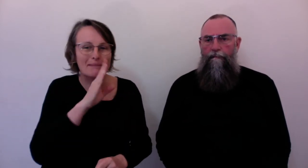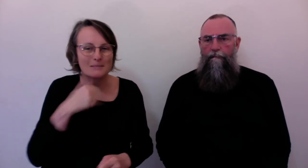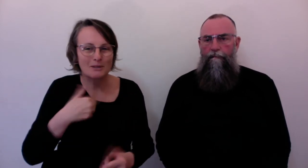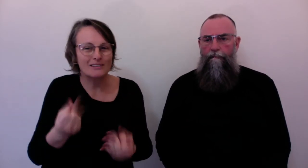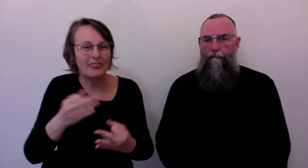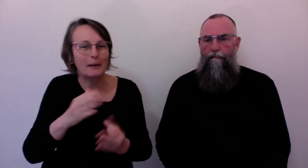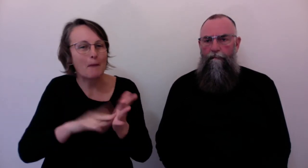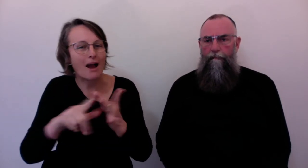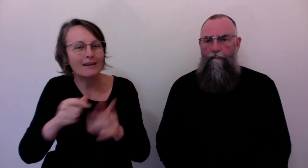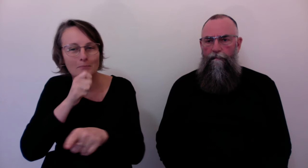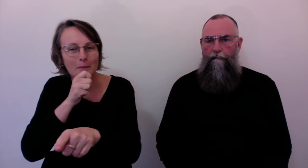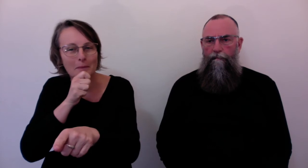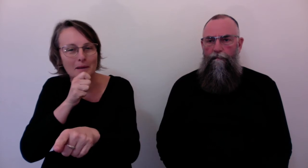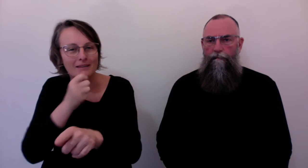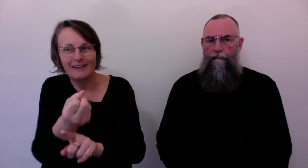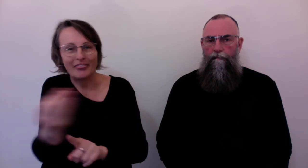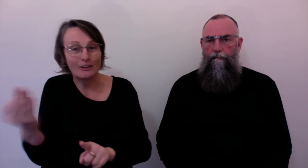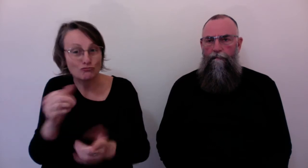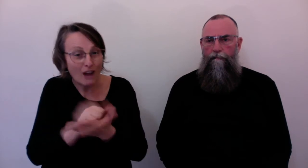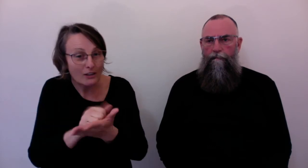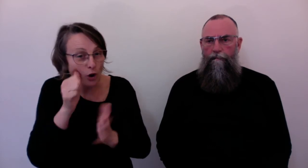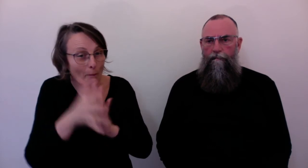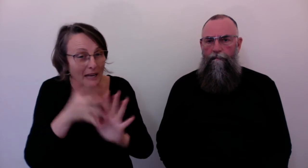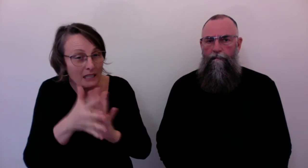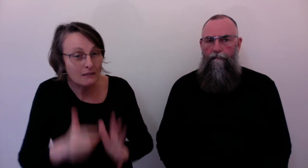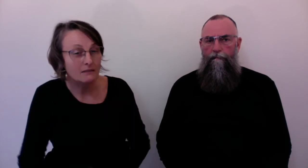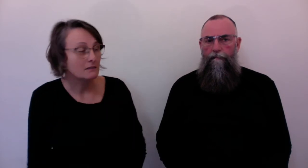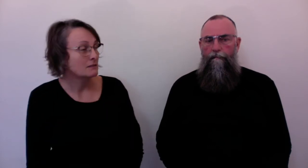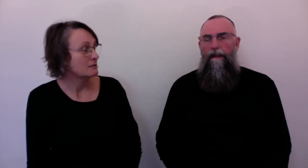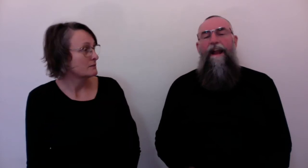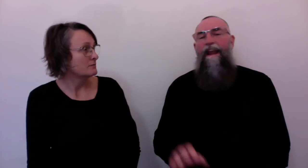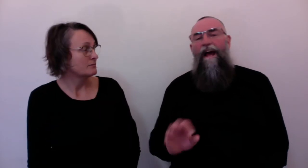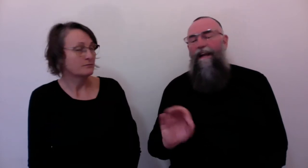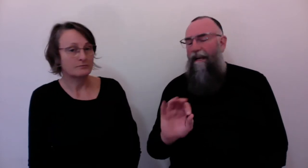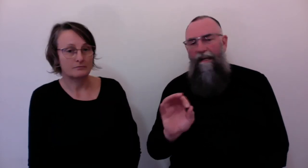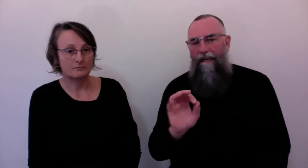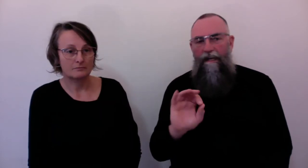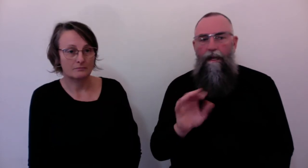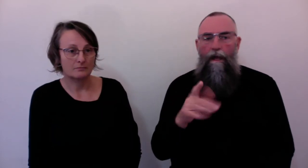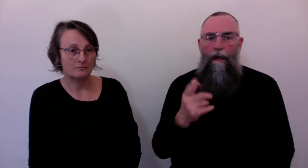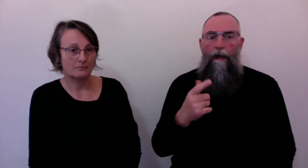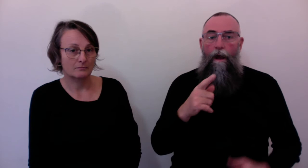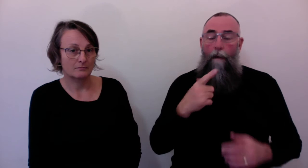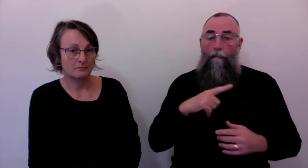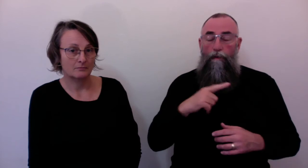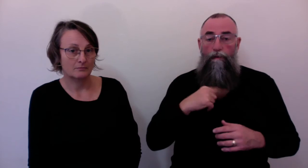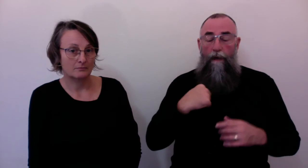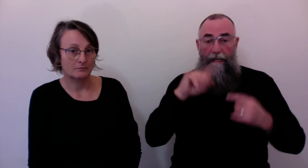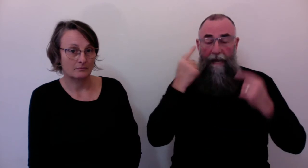not mic'd up. You know what I mean? No, it's because I can't hear out of my ears. I can